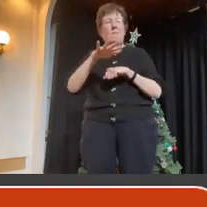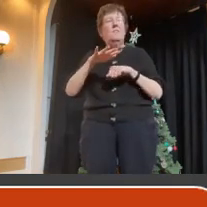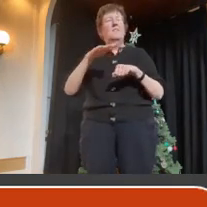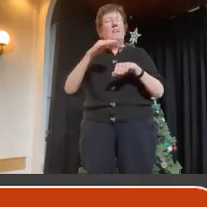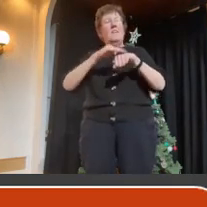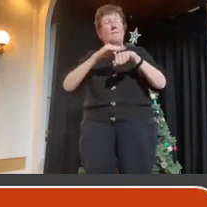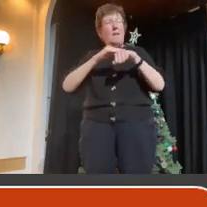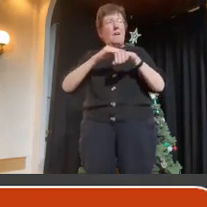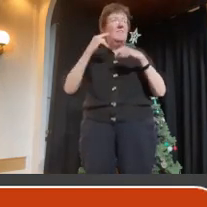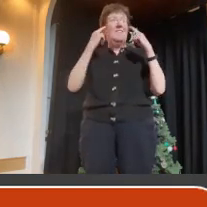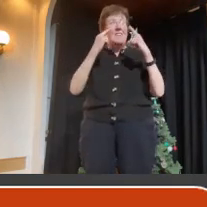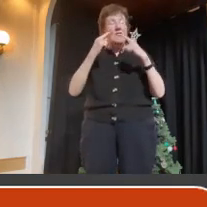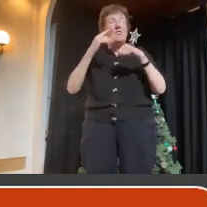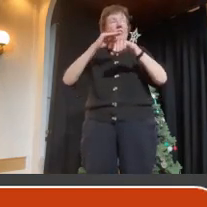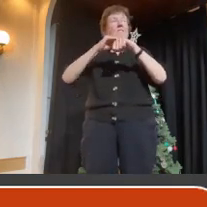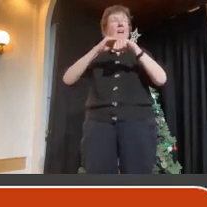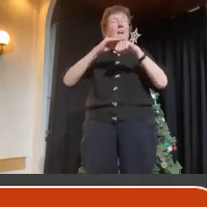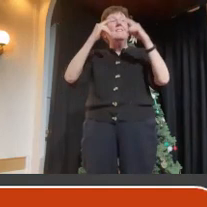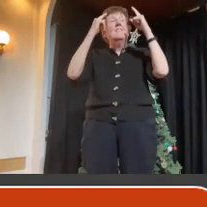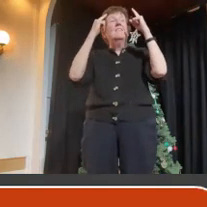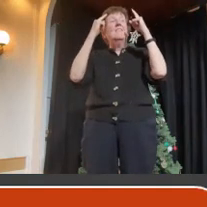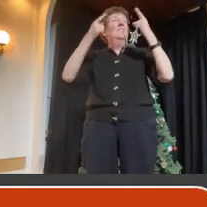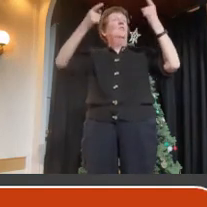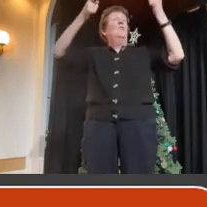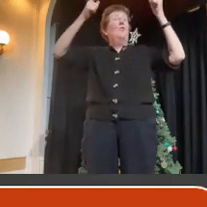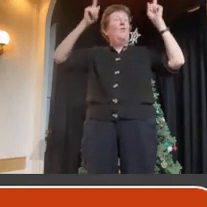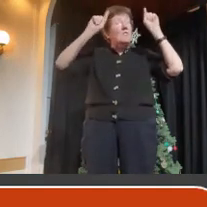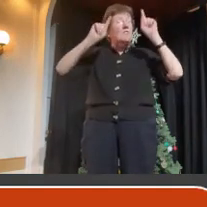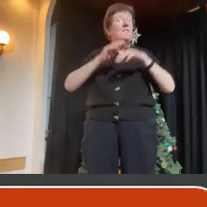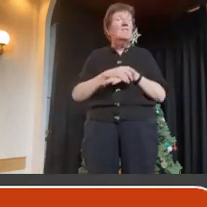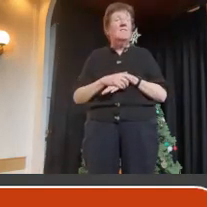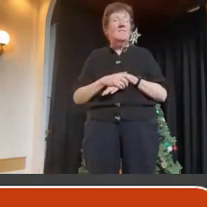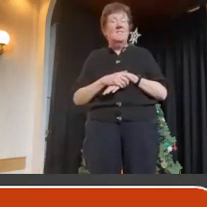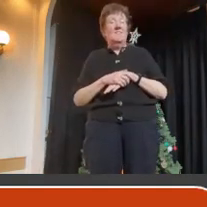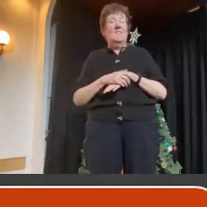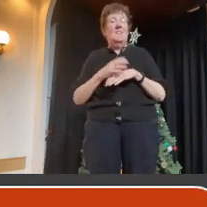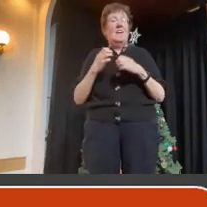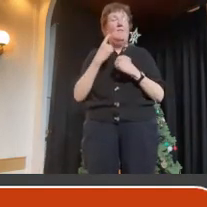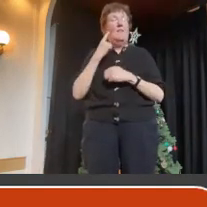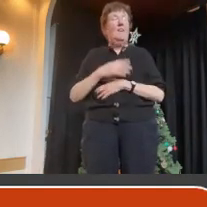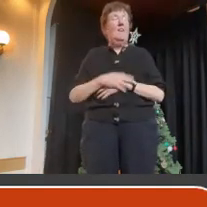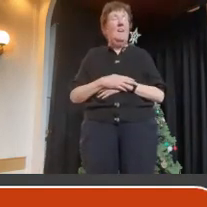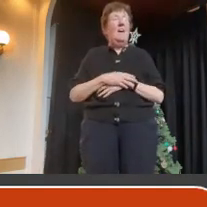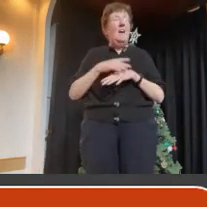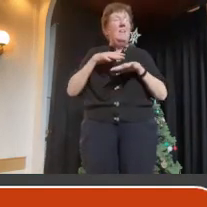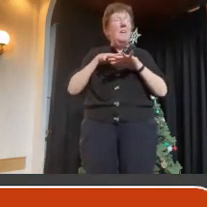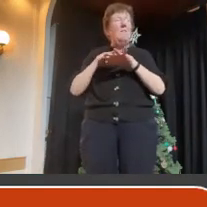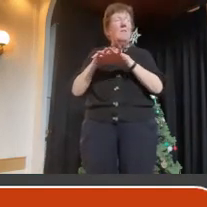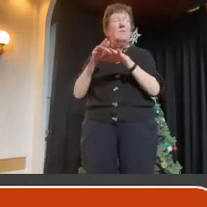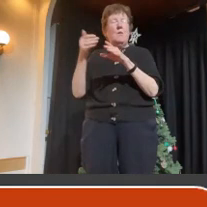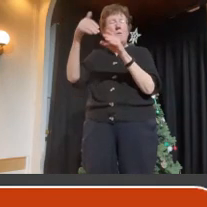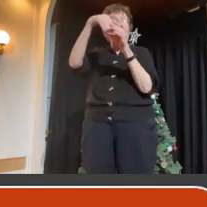extremely powerful. There's a lot of influence on families, it affects teachers, it affects local authorities and how